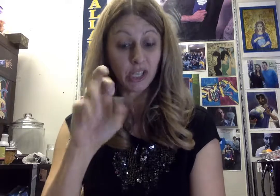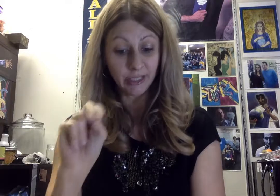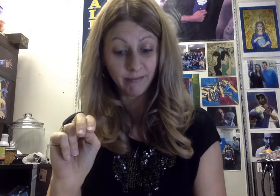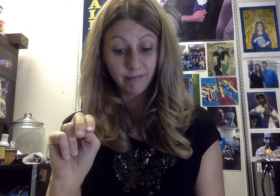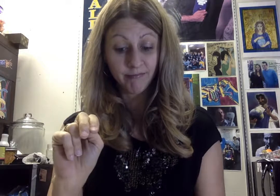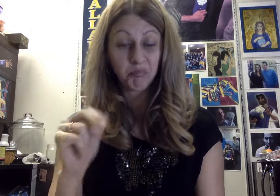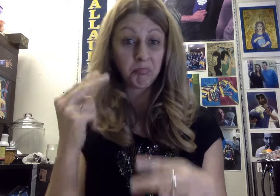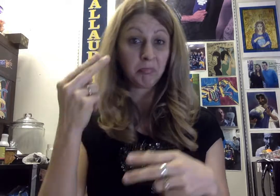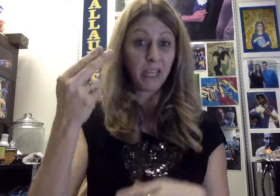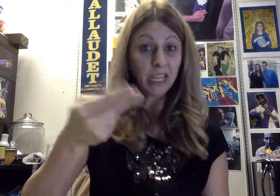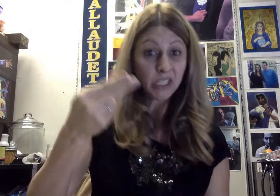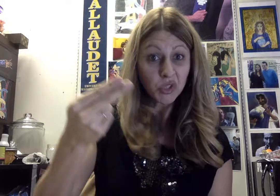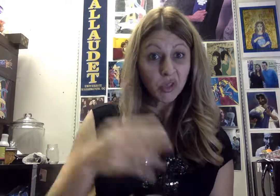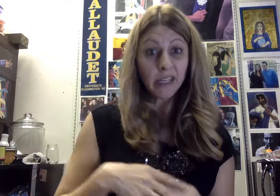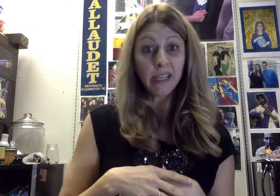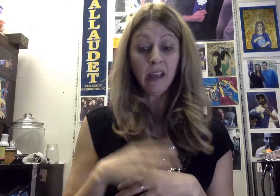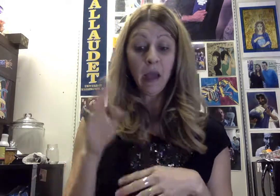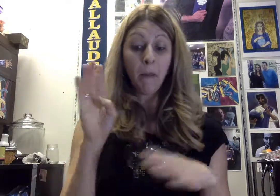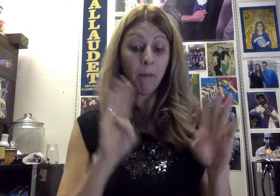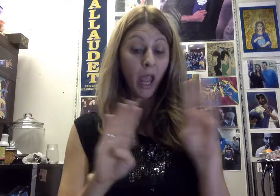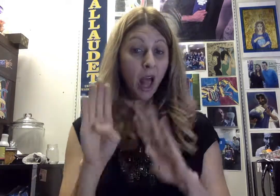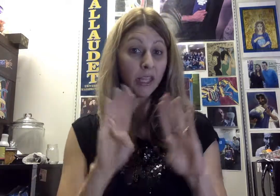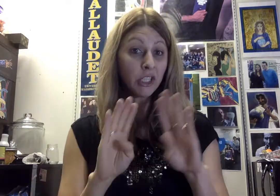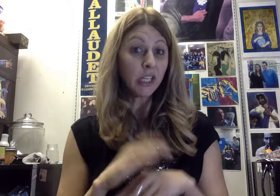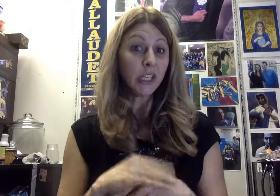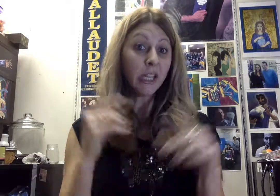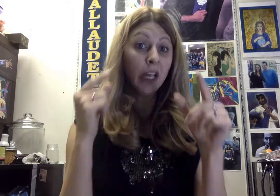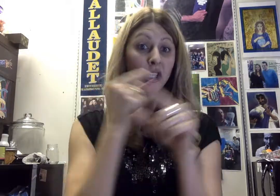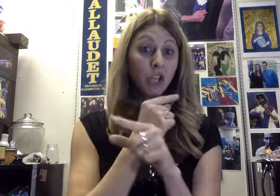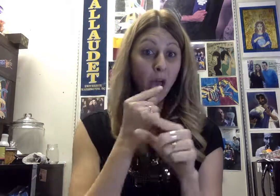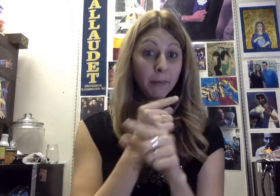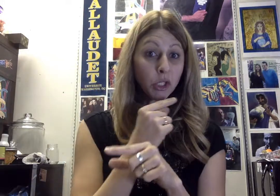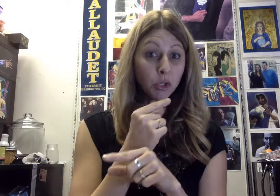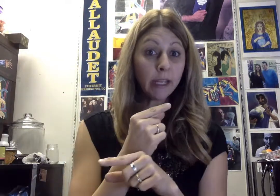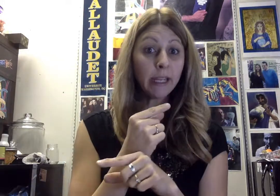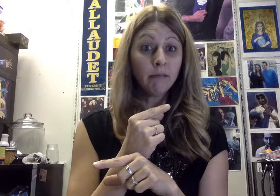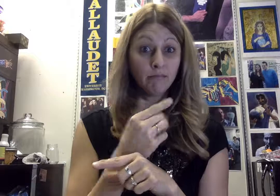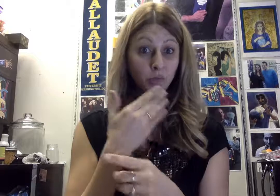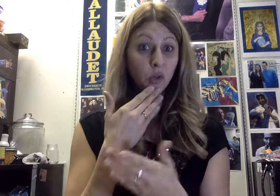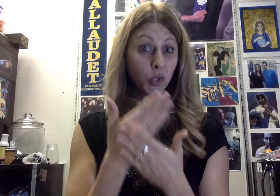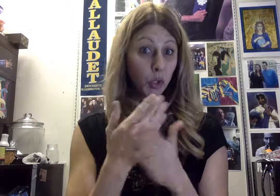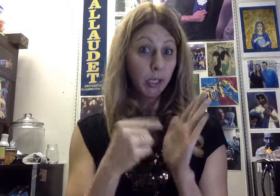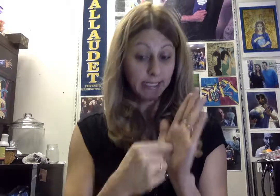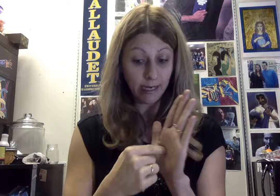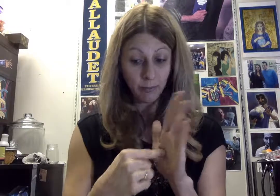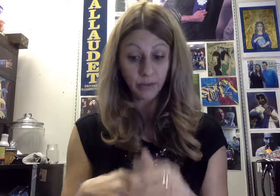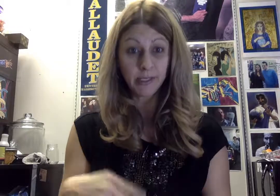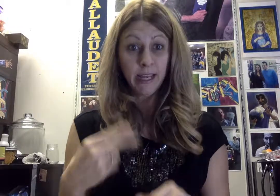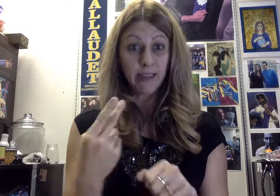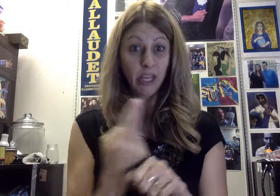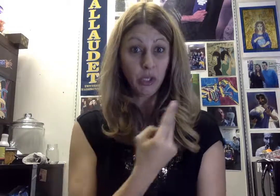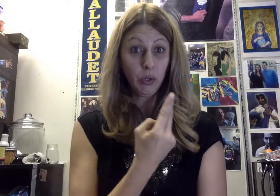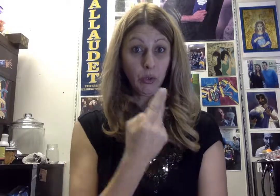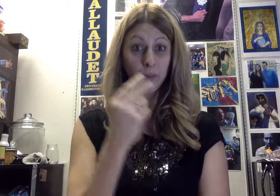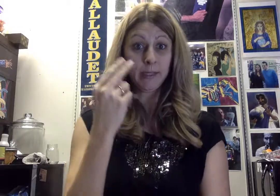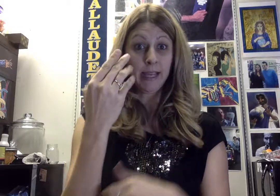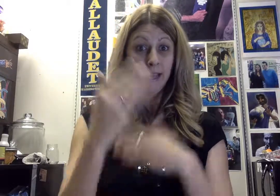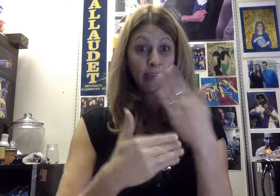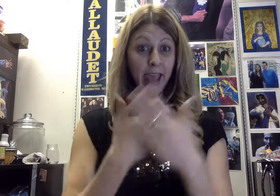initialization? History, biology, geometry, those are good examples. They use the